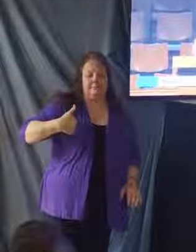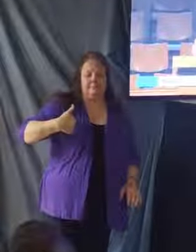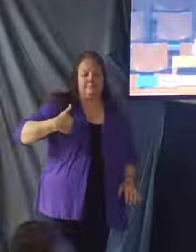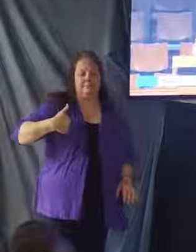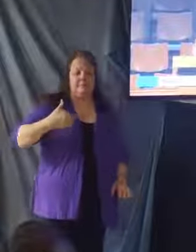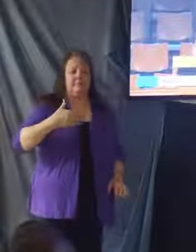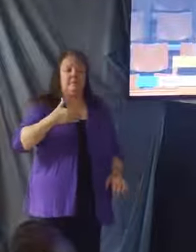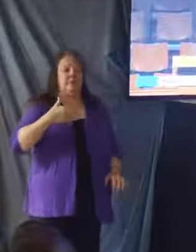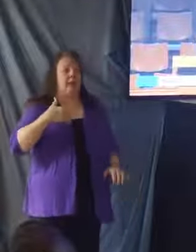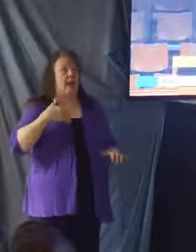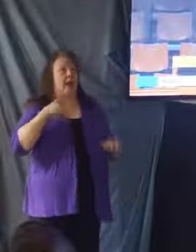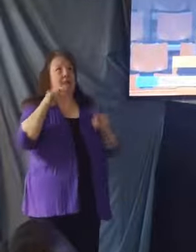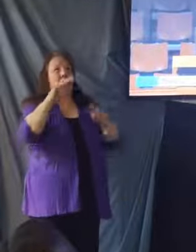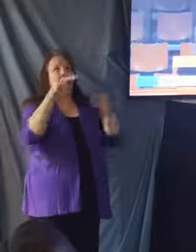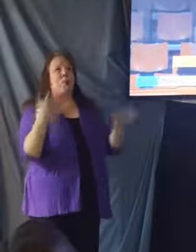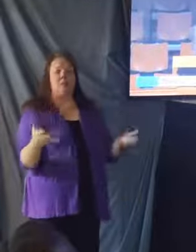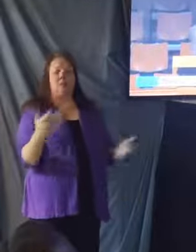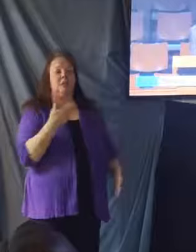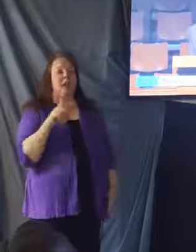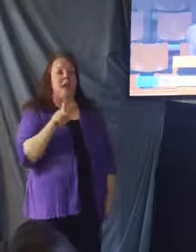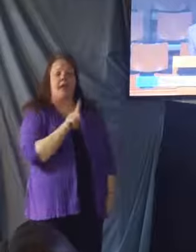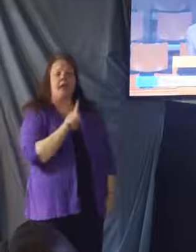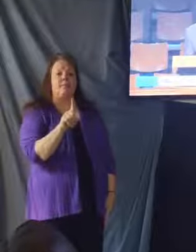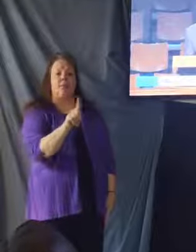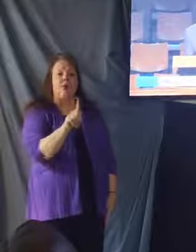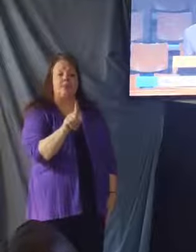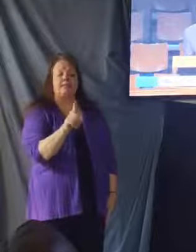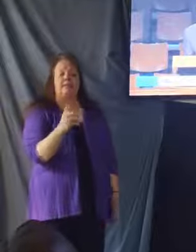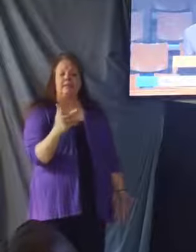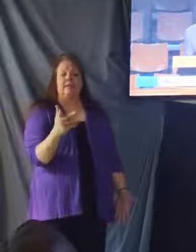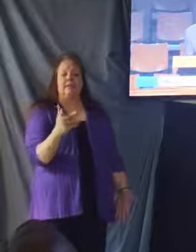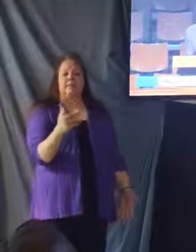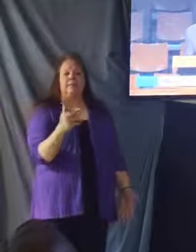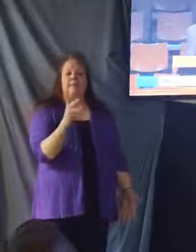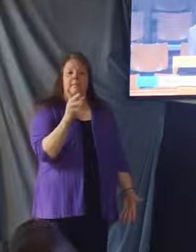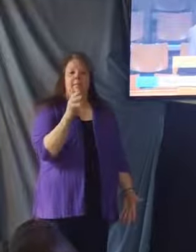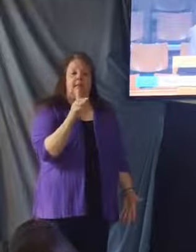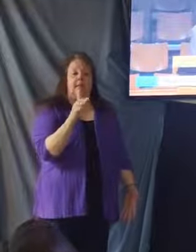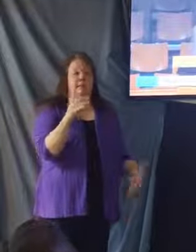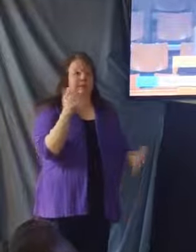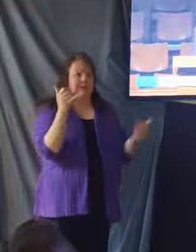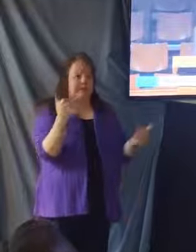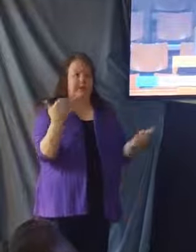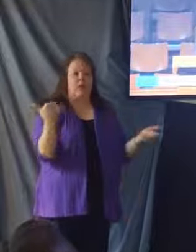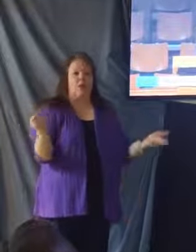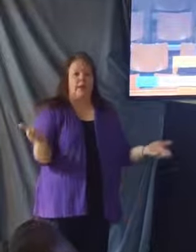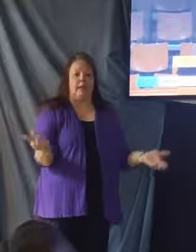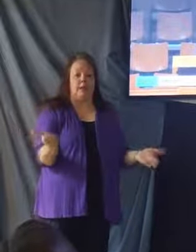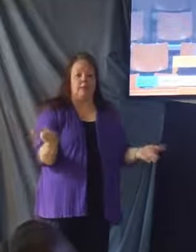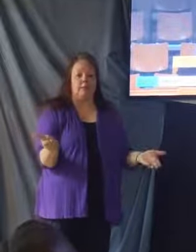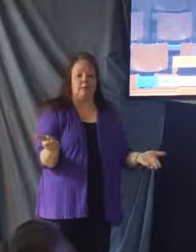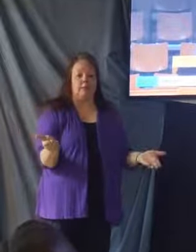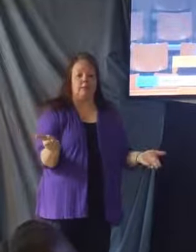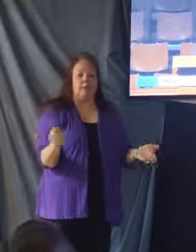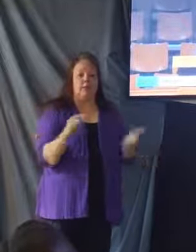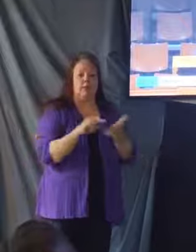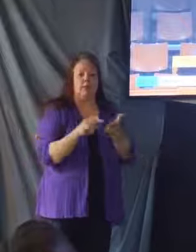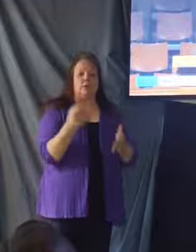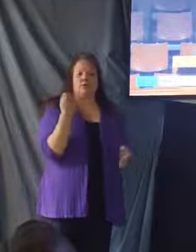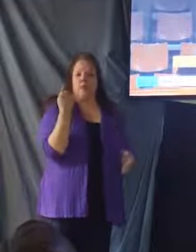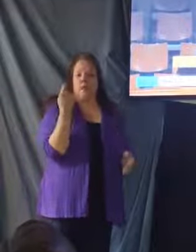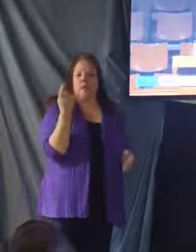Our hopeless, lost condition. It has appeared in verse